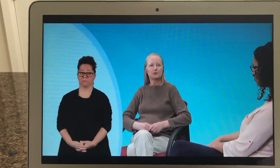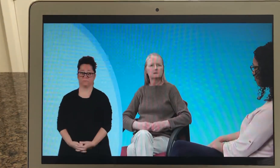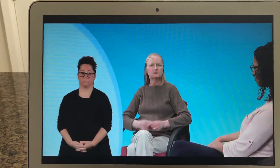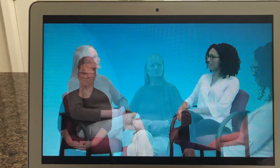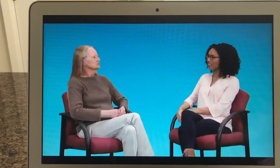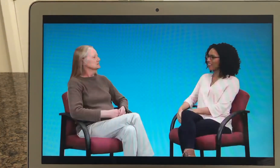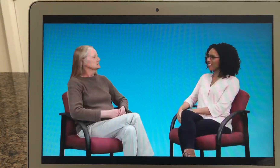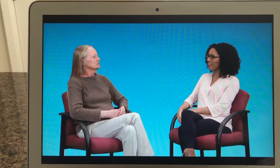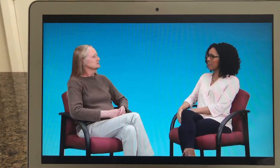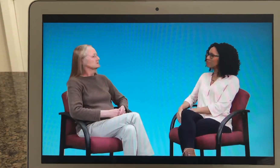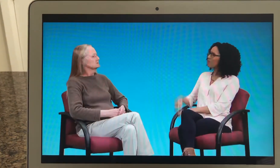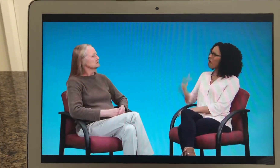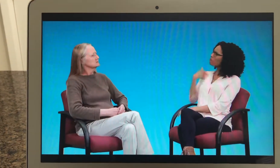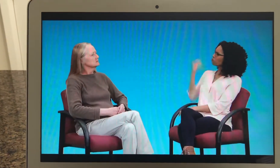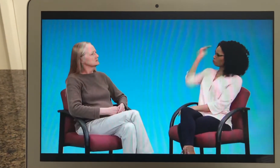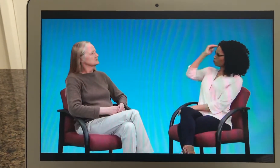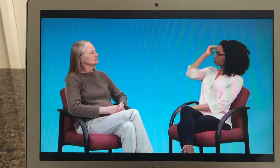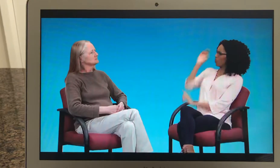qualified interpreter.